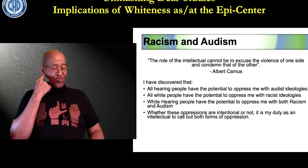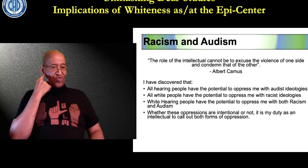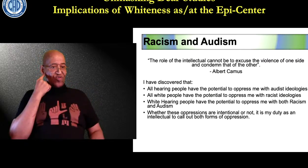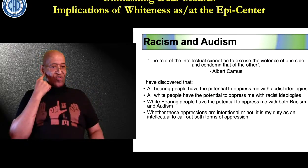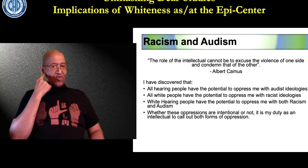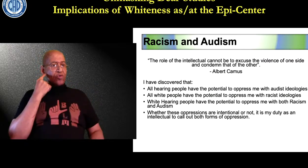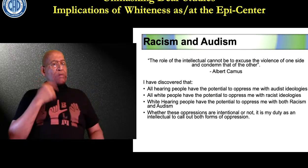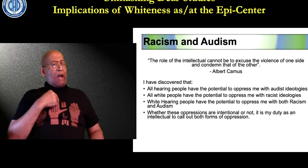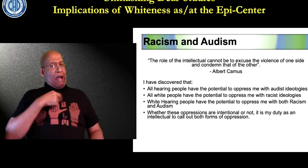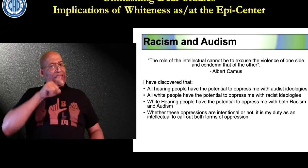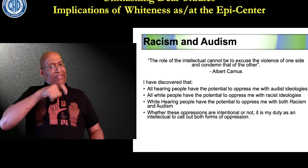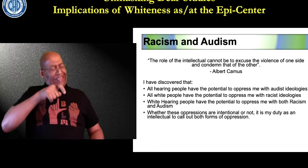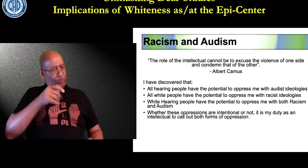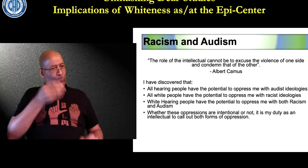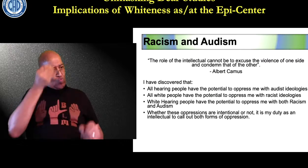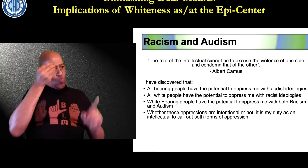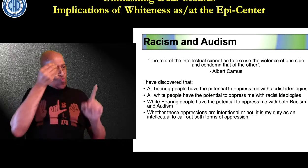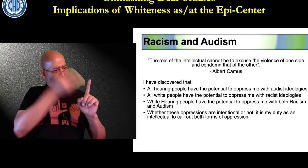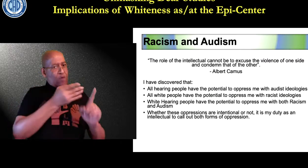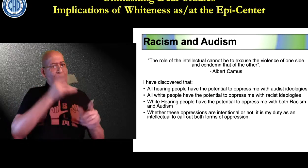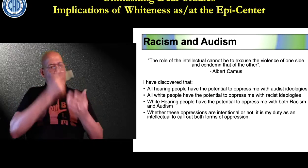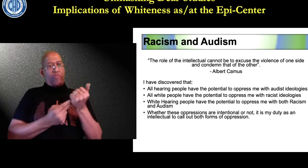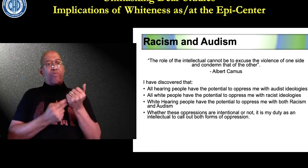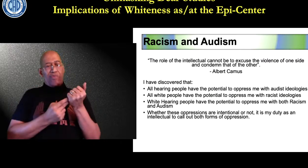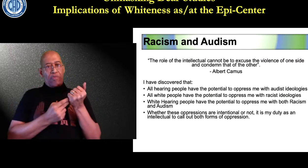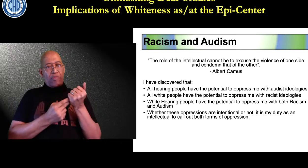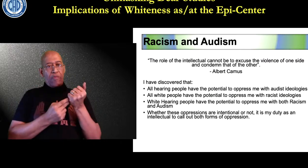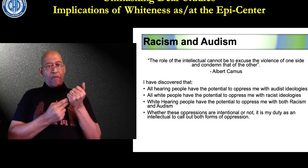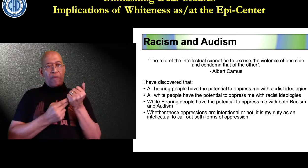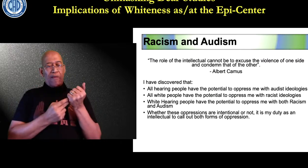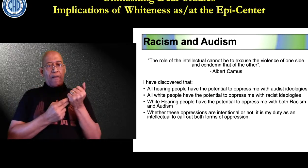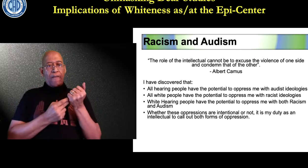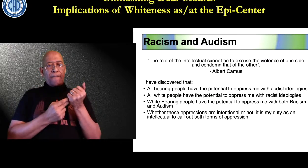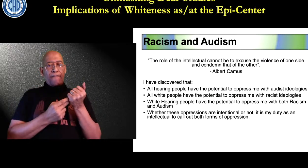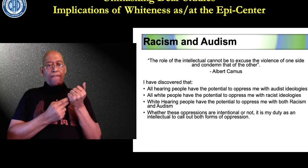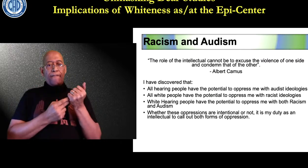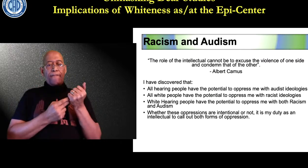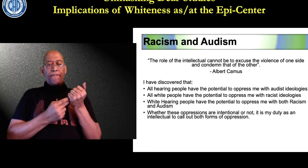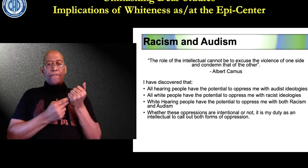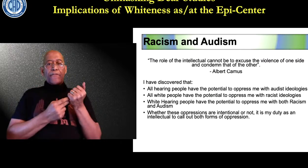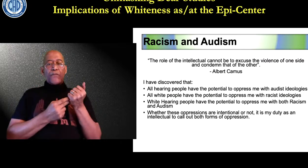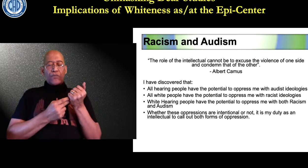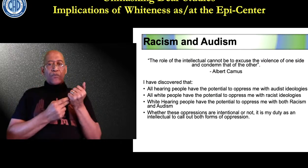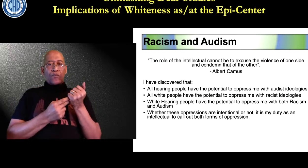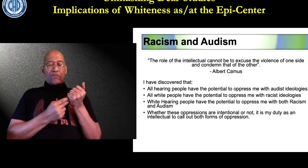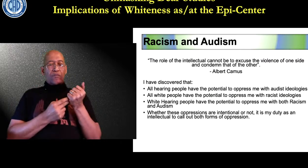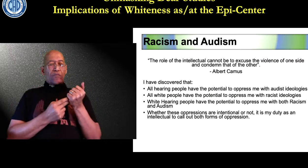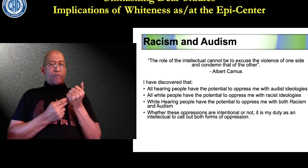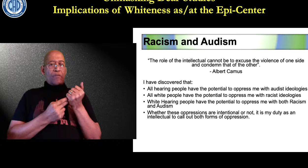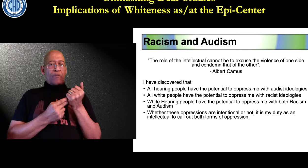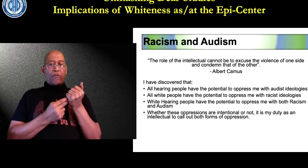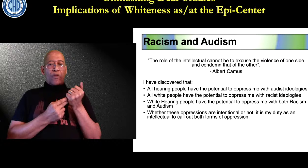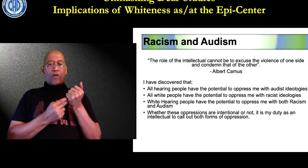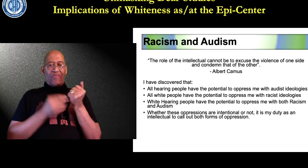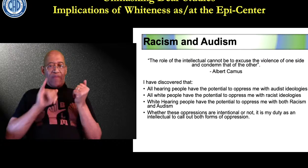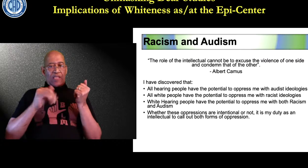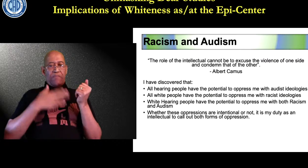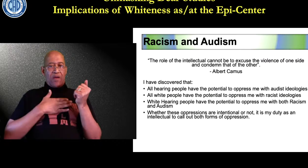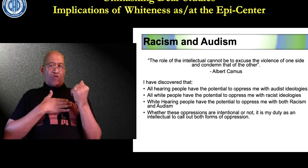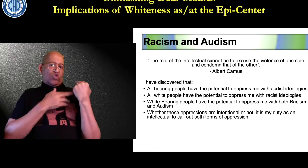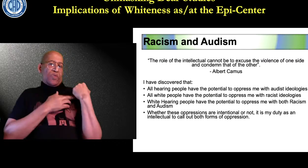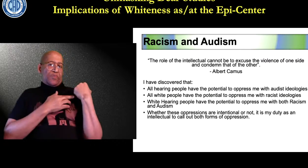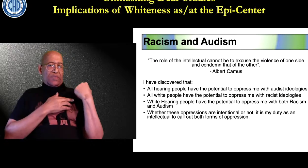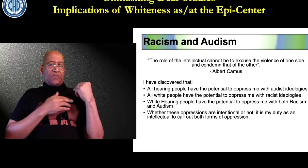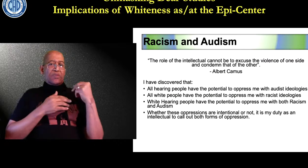can't excuse you because you oppress me because I can't hear. So I need to let